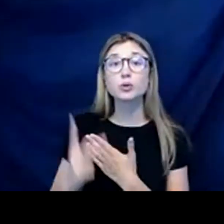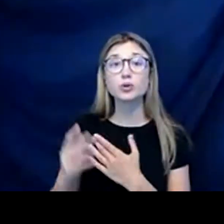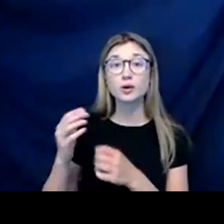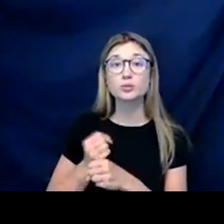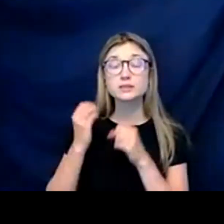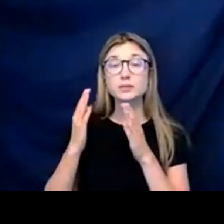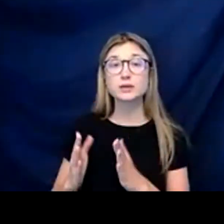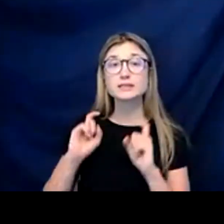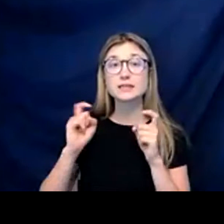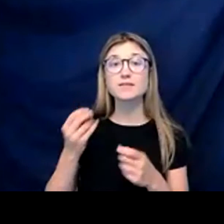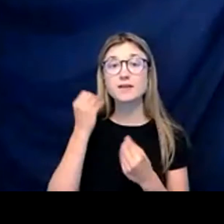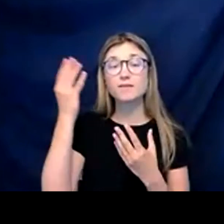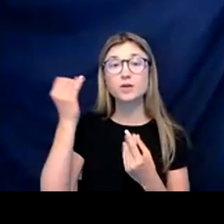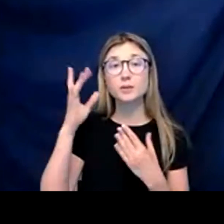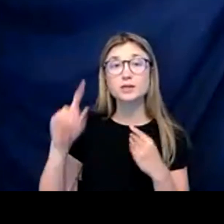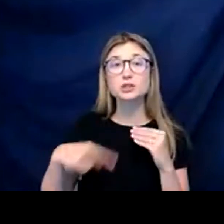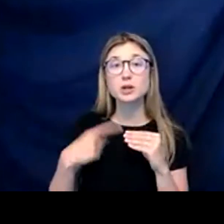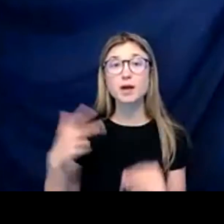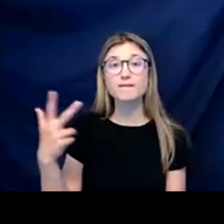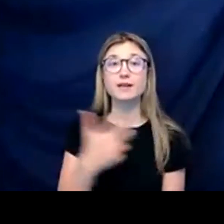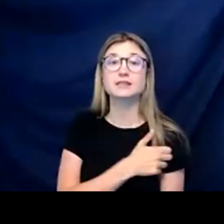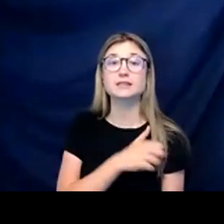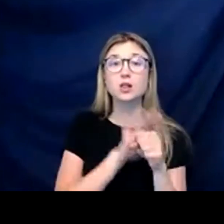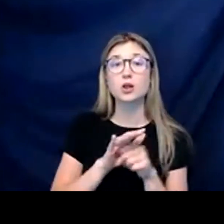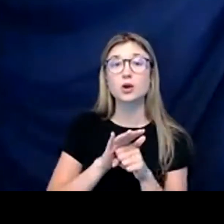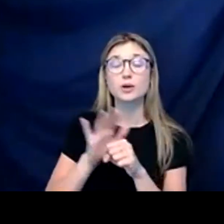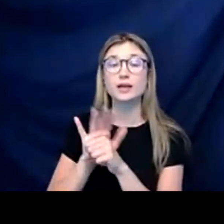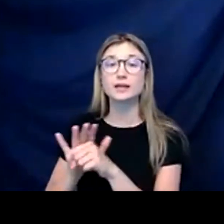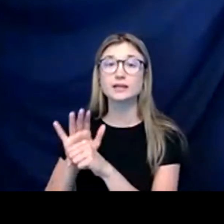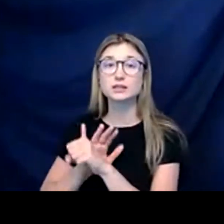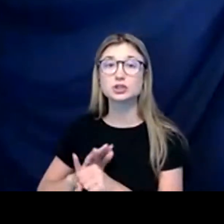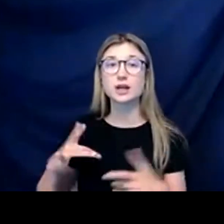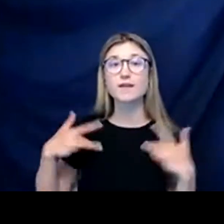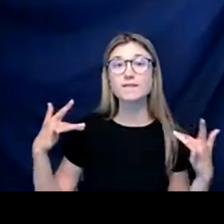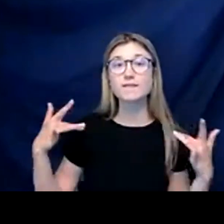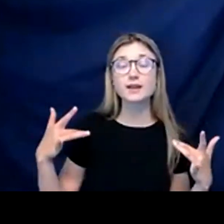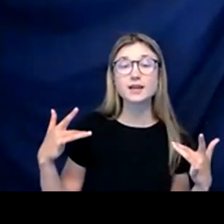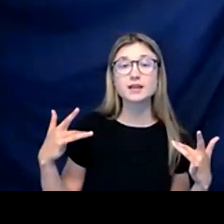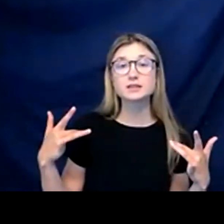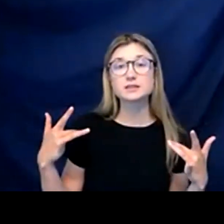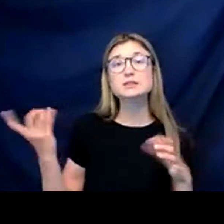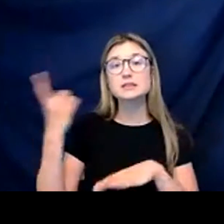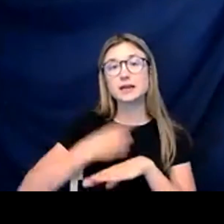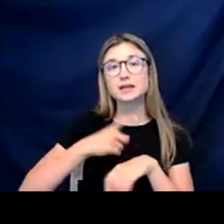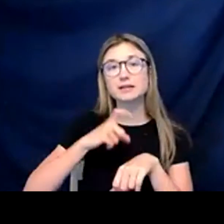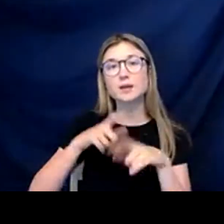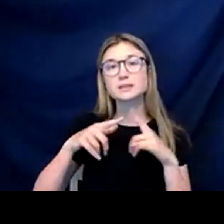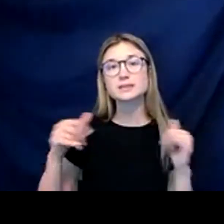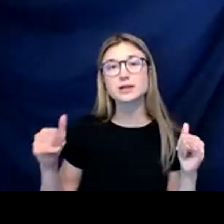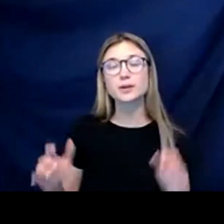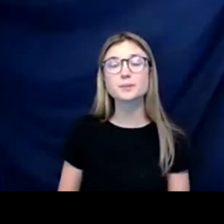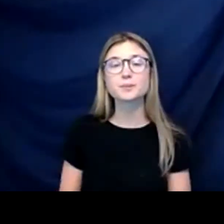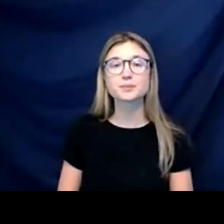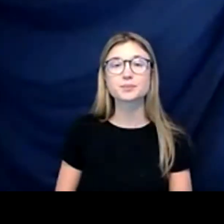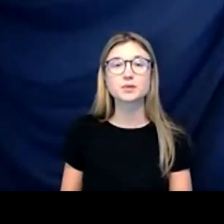information regarding vaccine locations, events, dates, times, etc., and